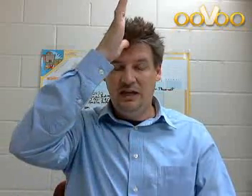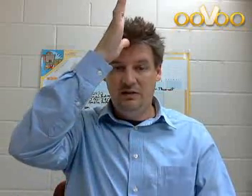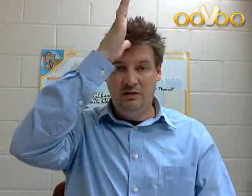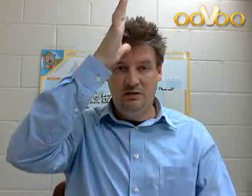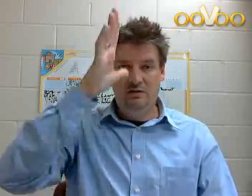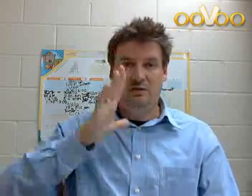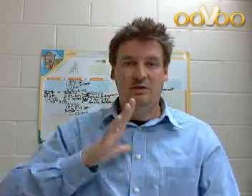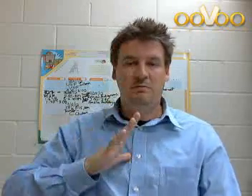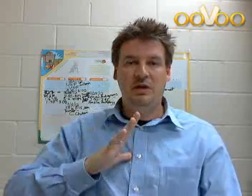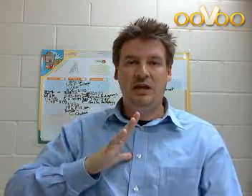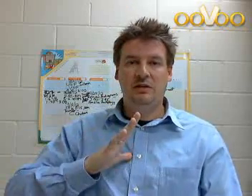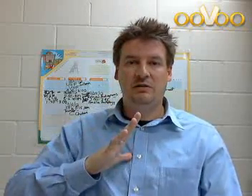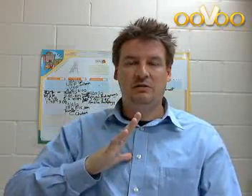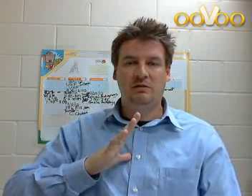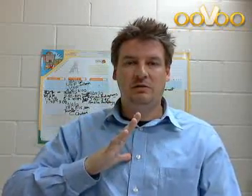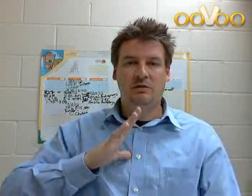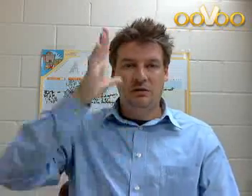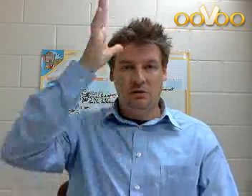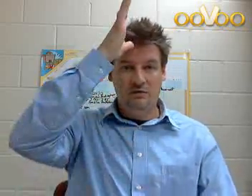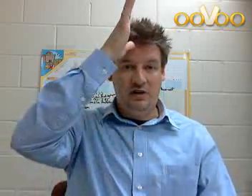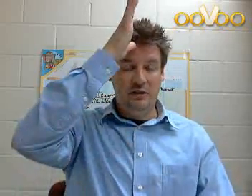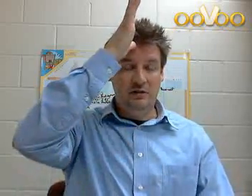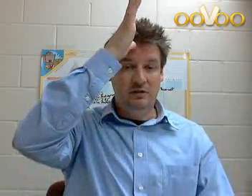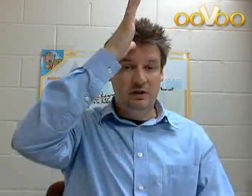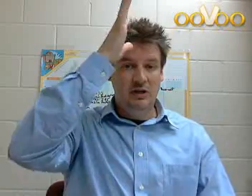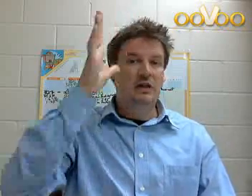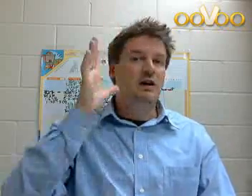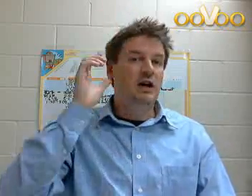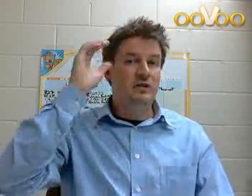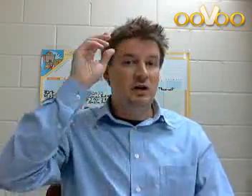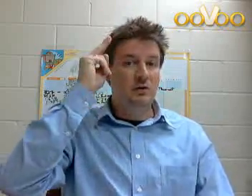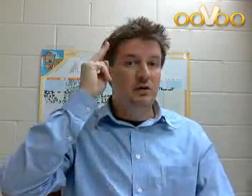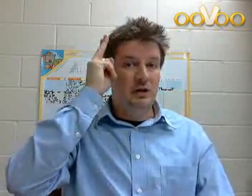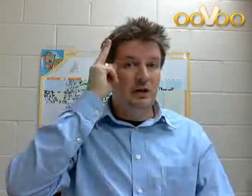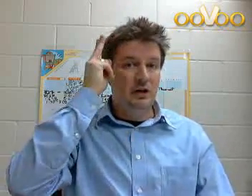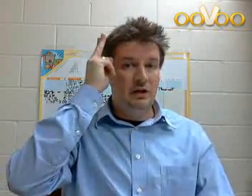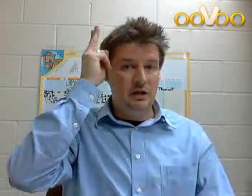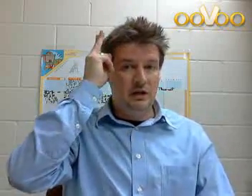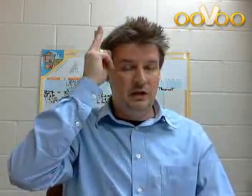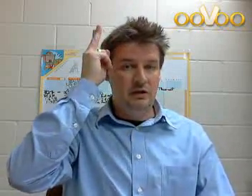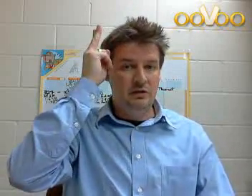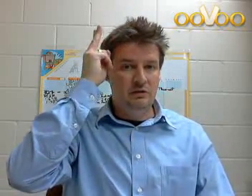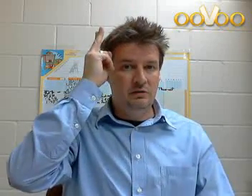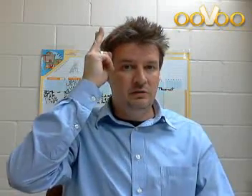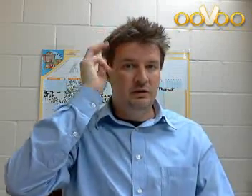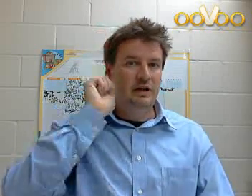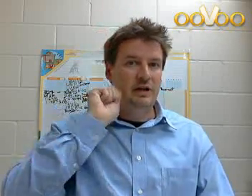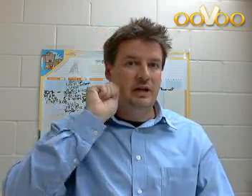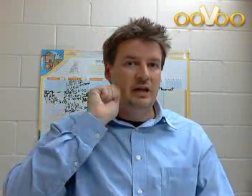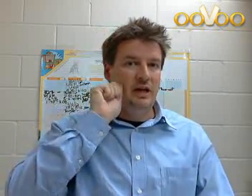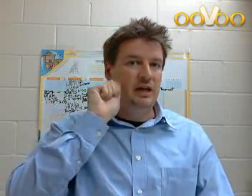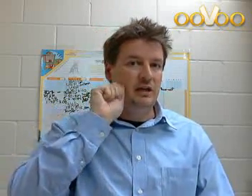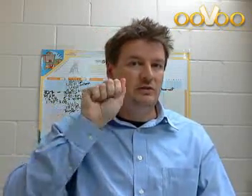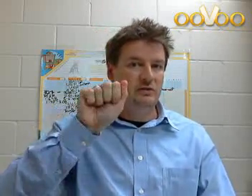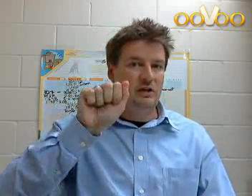dad, man, or father. Also, uncle, aunt. So that was